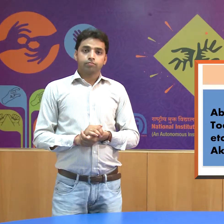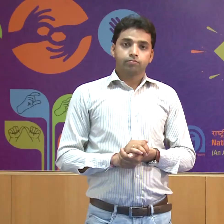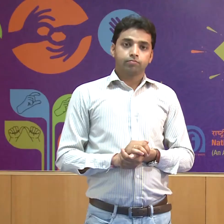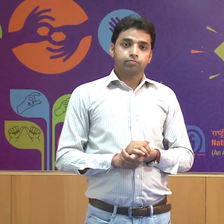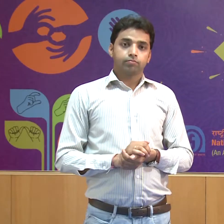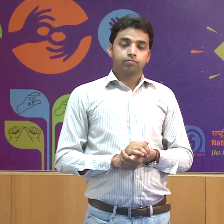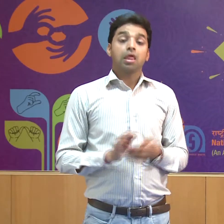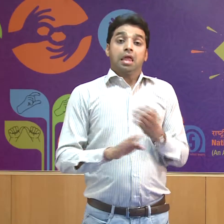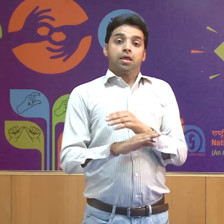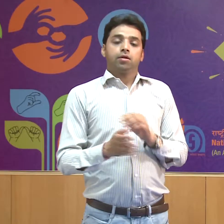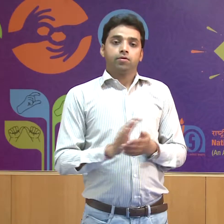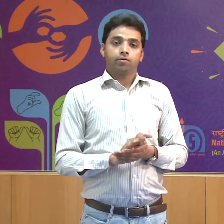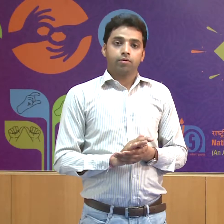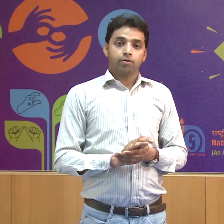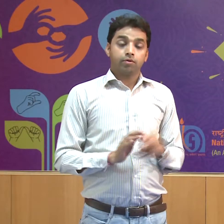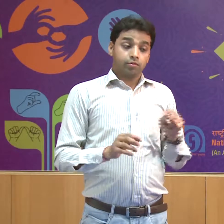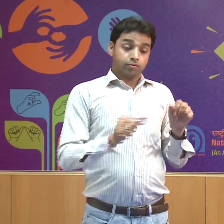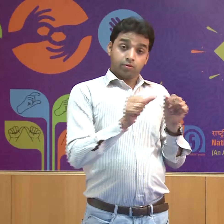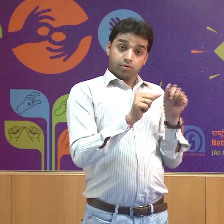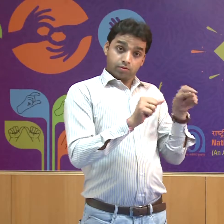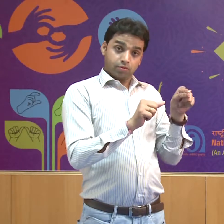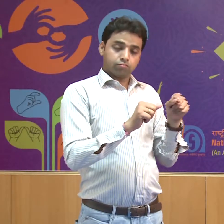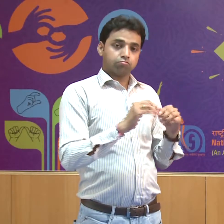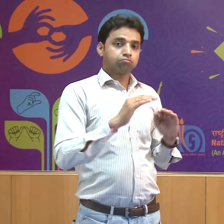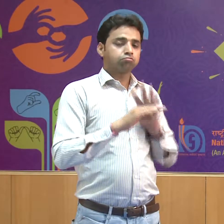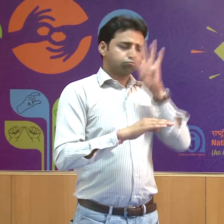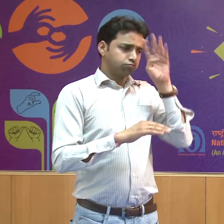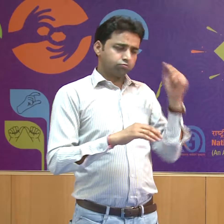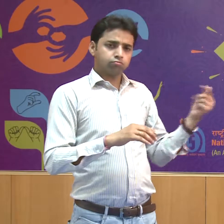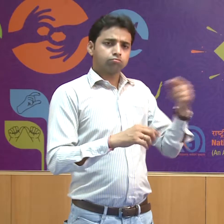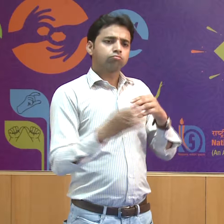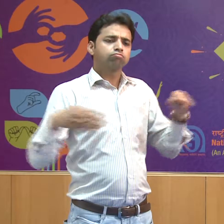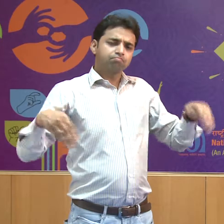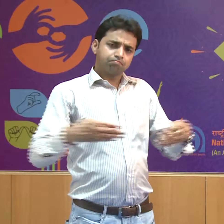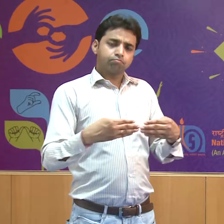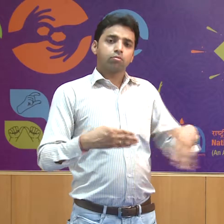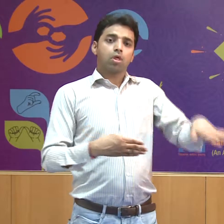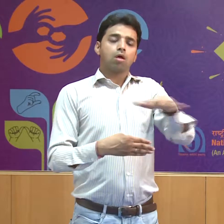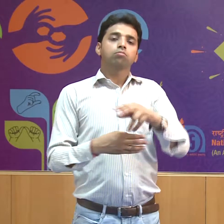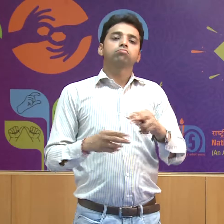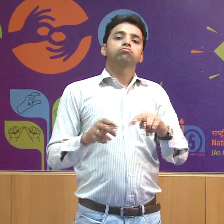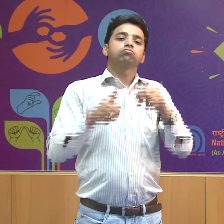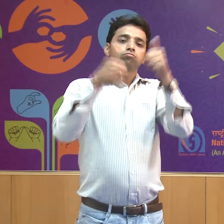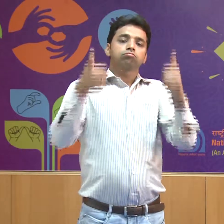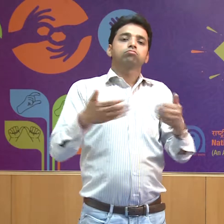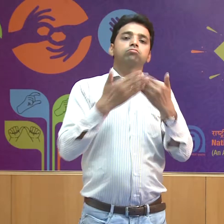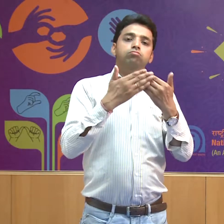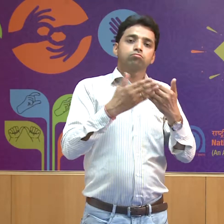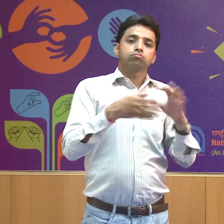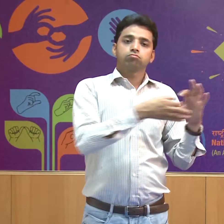In fact, it was Akbar who introduced the study of scientific and secular subjects in the